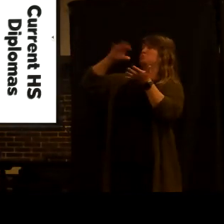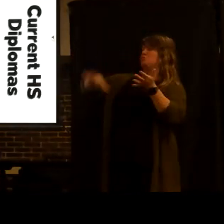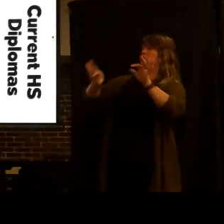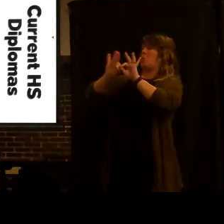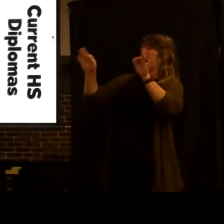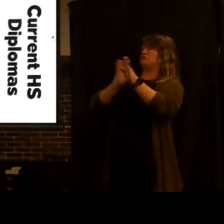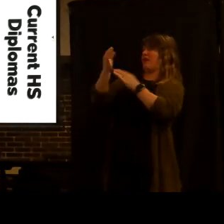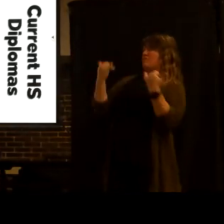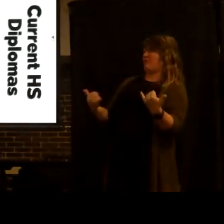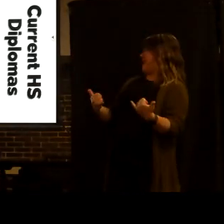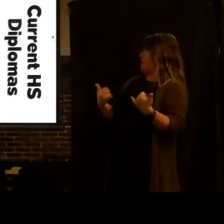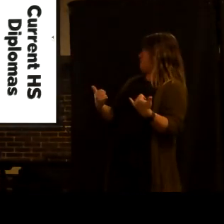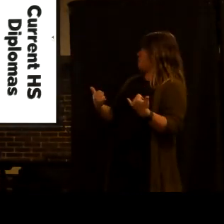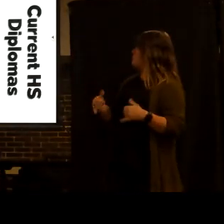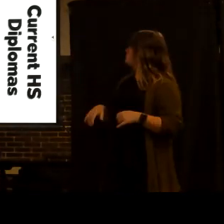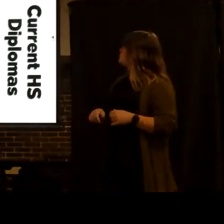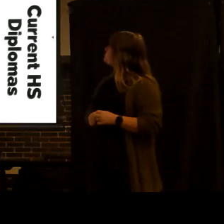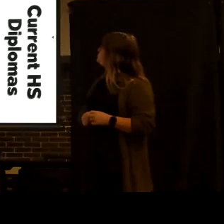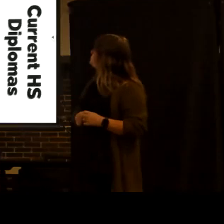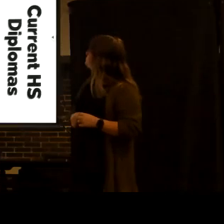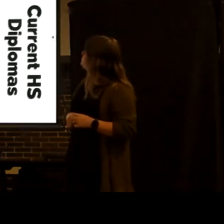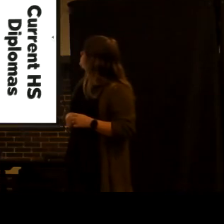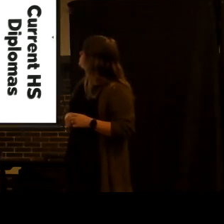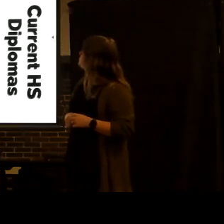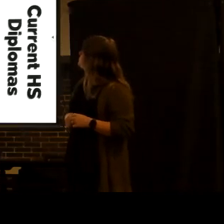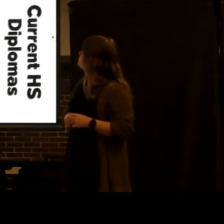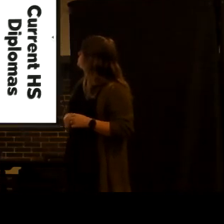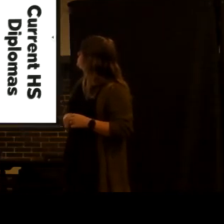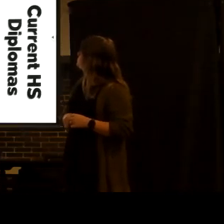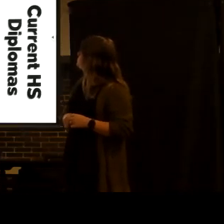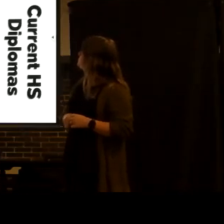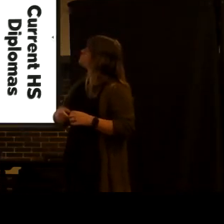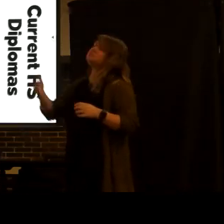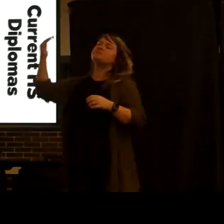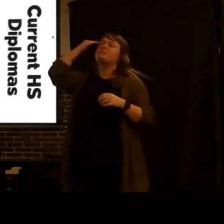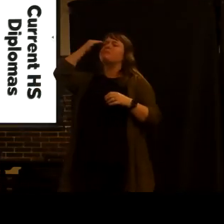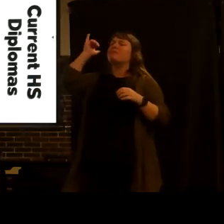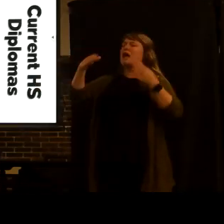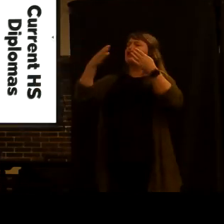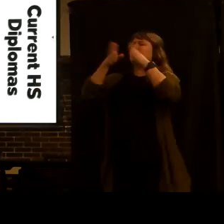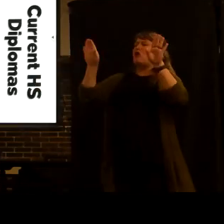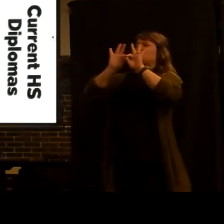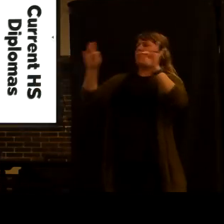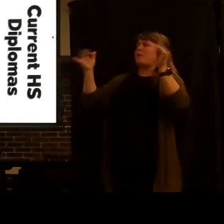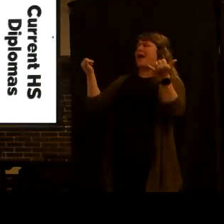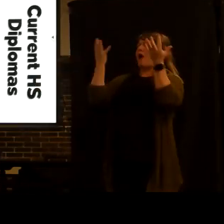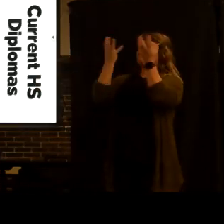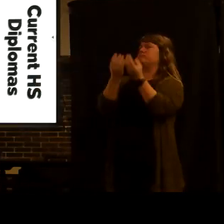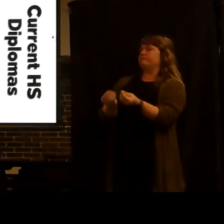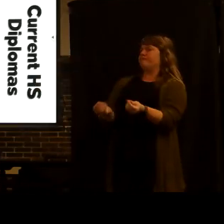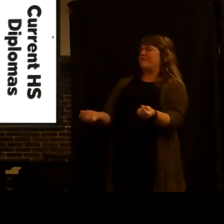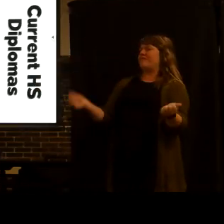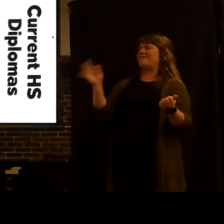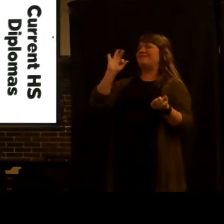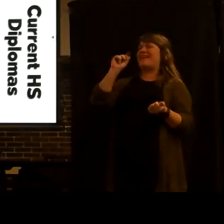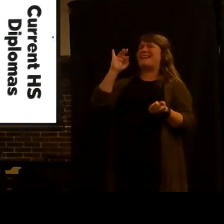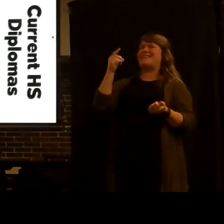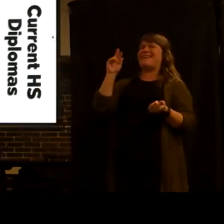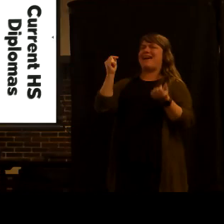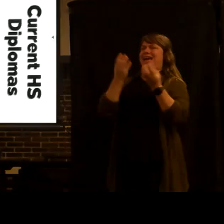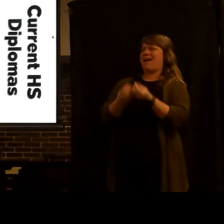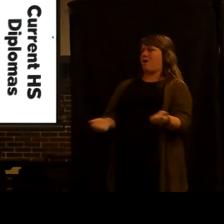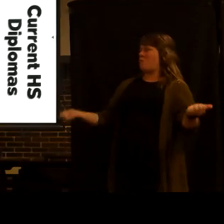So all of our high school students, represents their diploma track currently. General